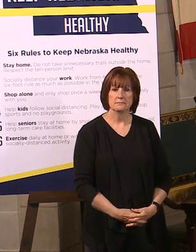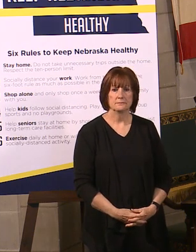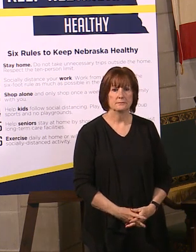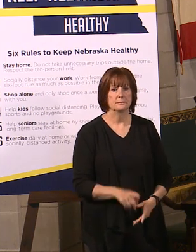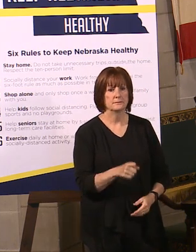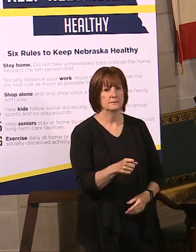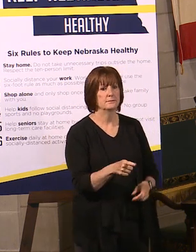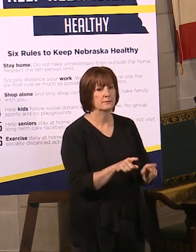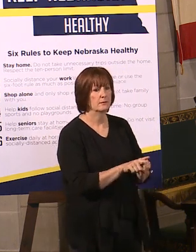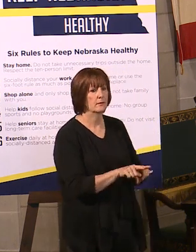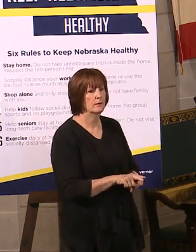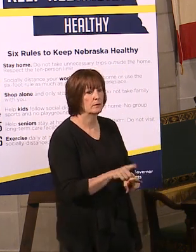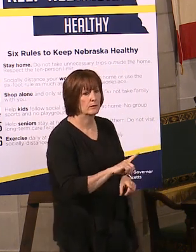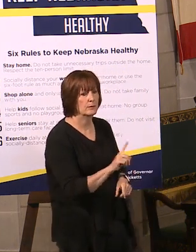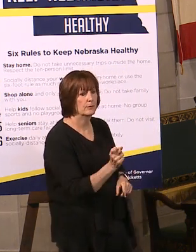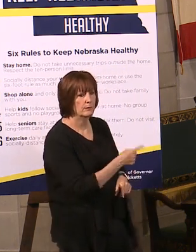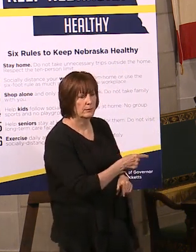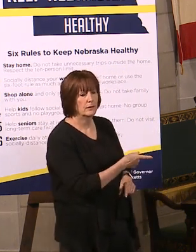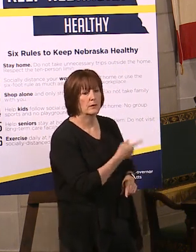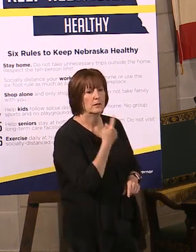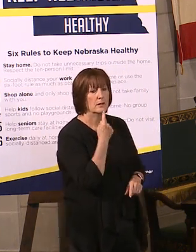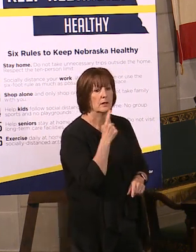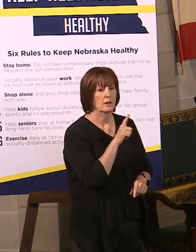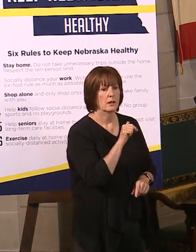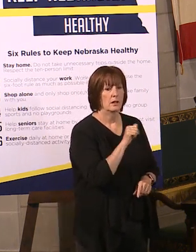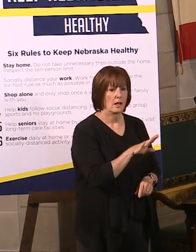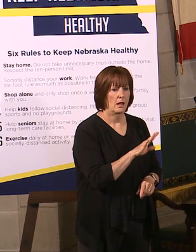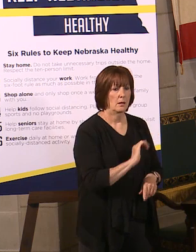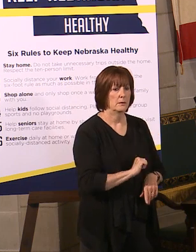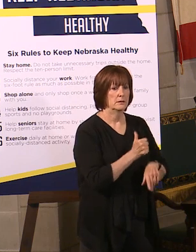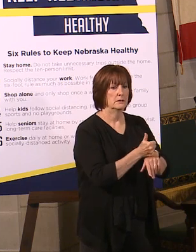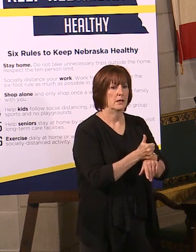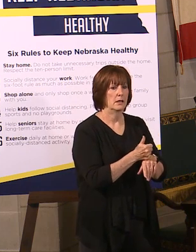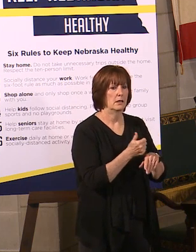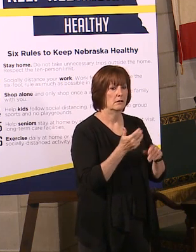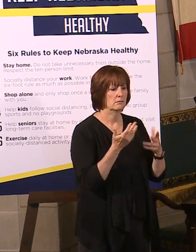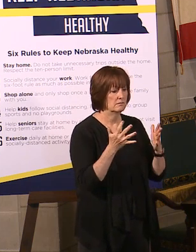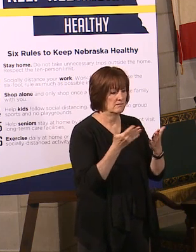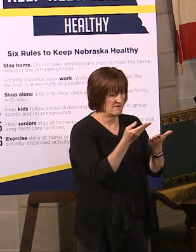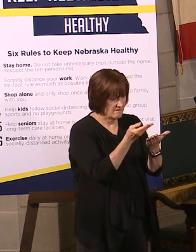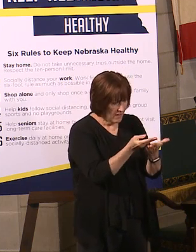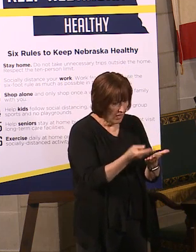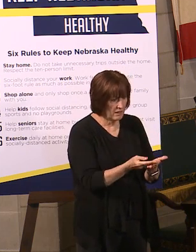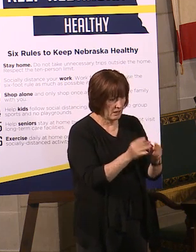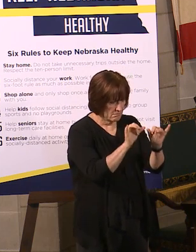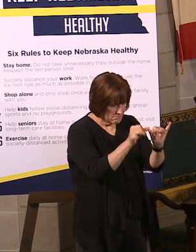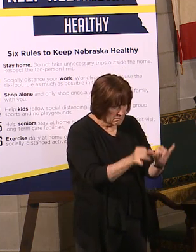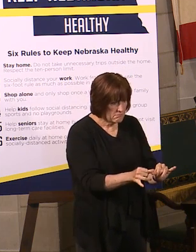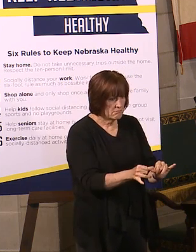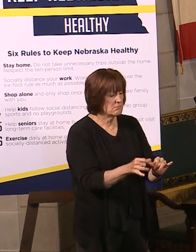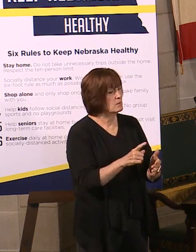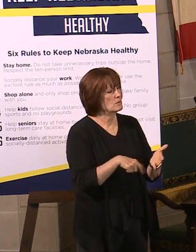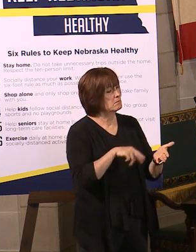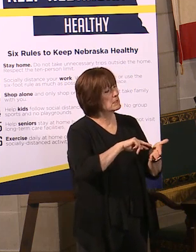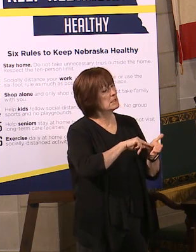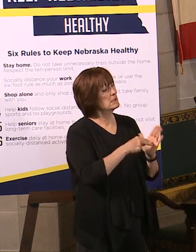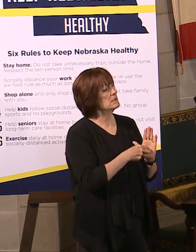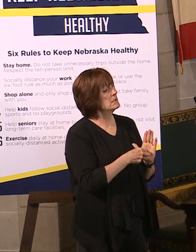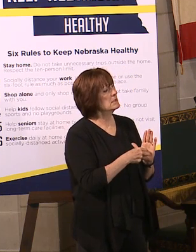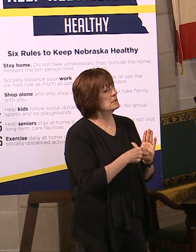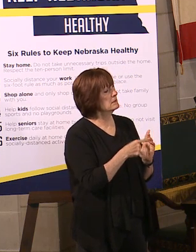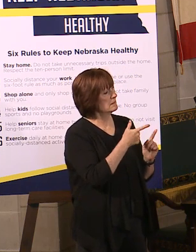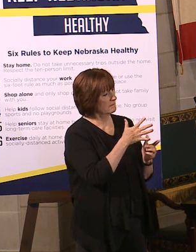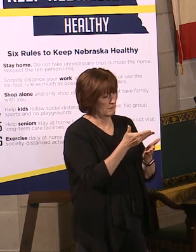Also for Derek, you said the lab had been set up and it's all validated. Mm-hmm. What does that mean, and have